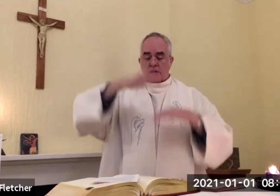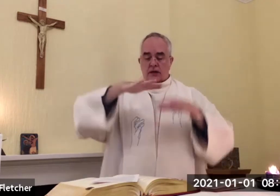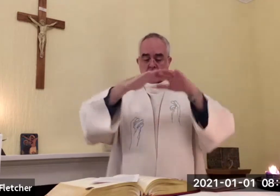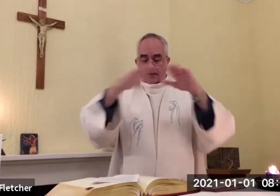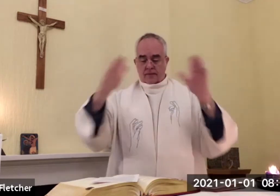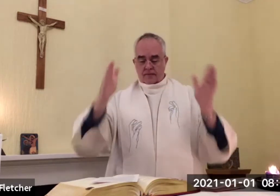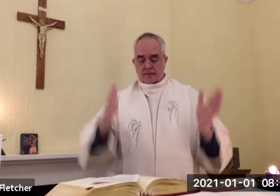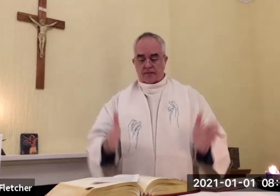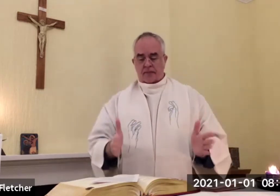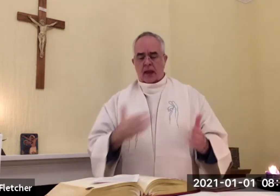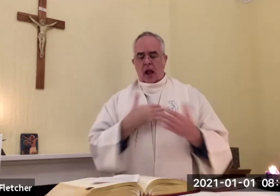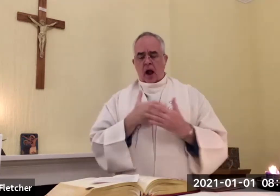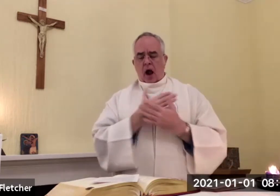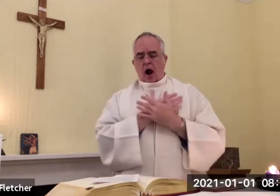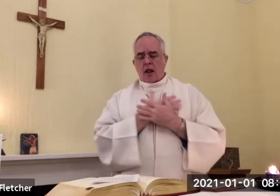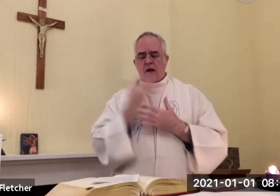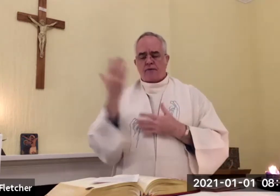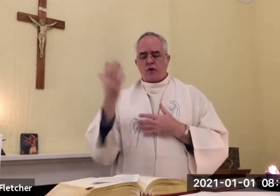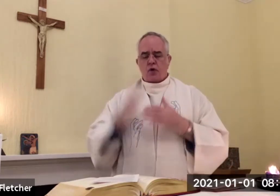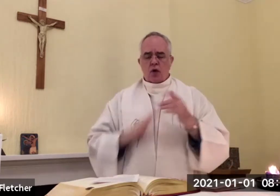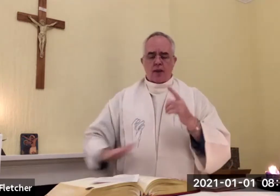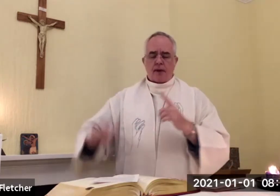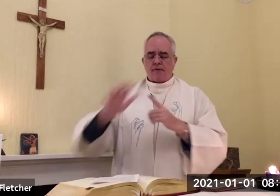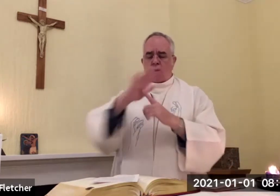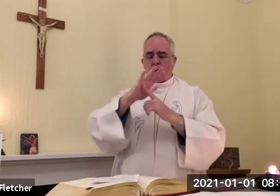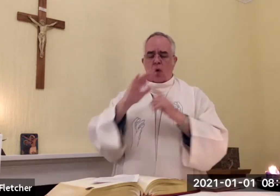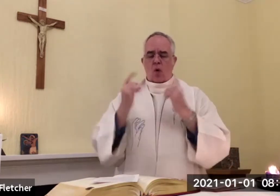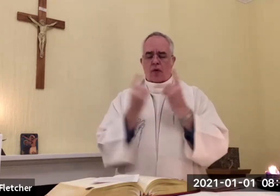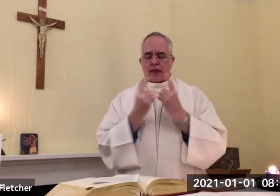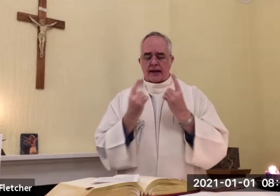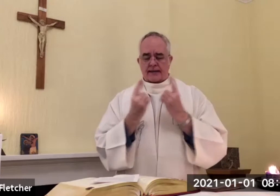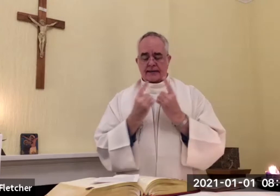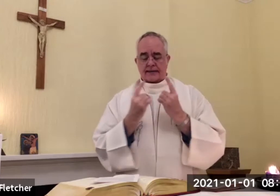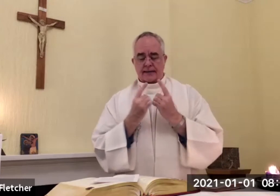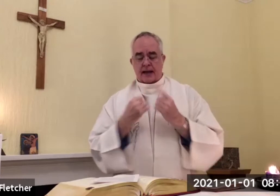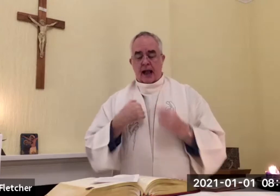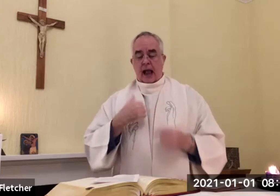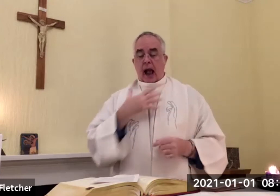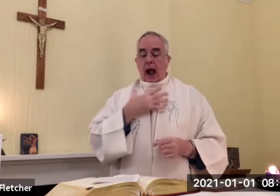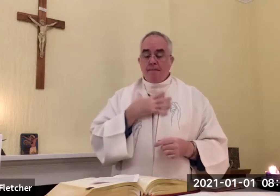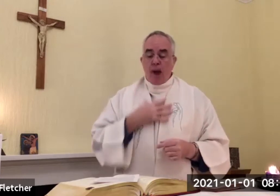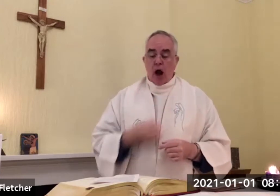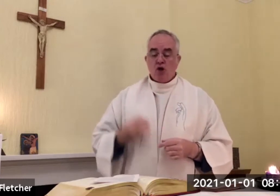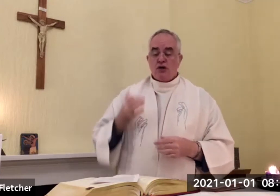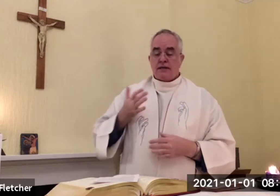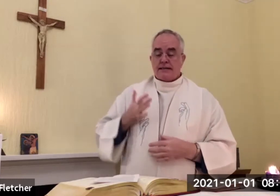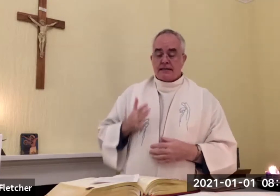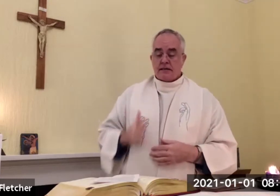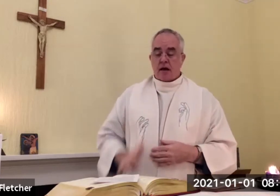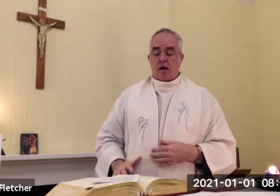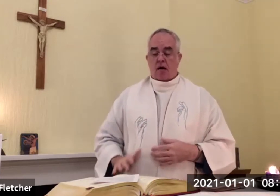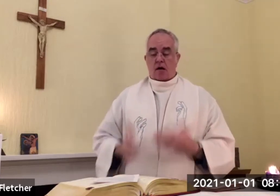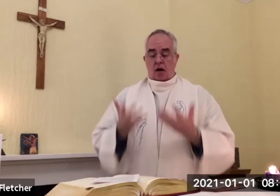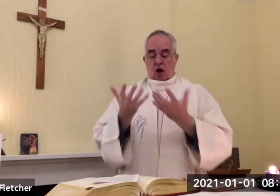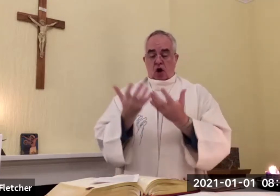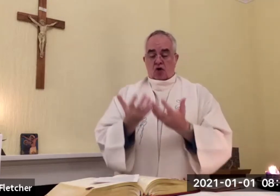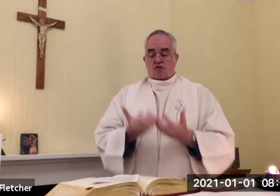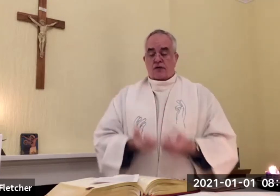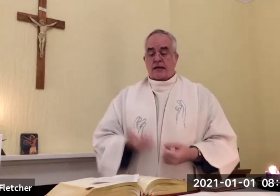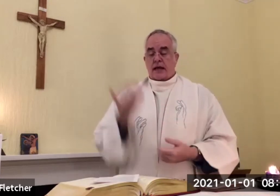altar. I love you above all things. I passionately desire to receive